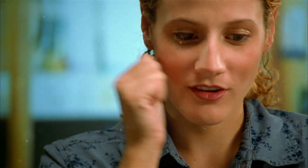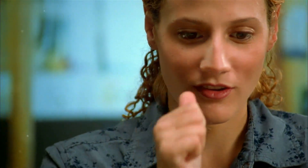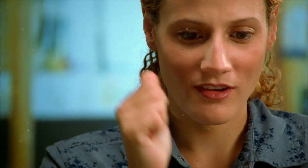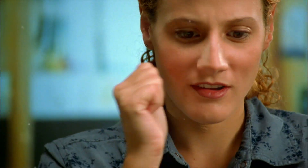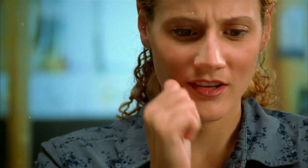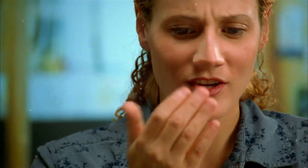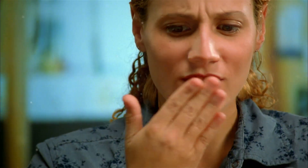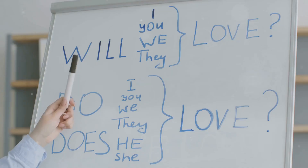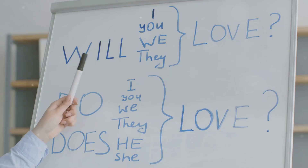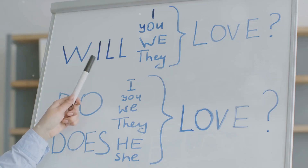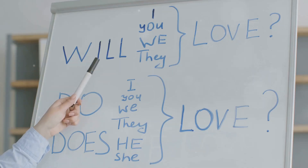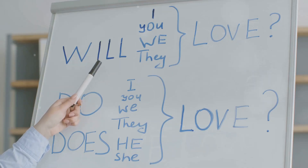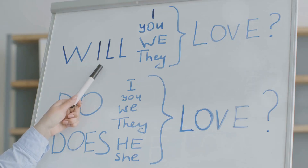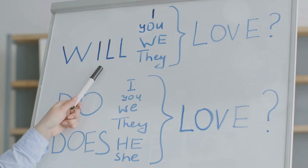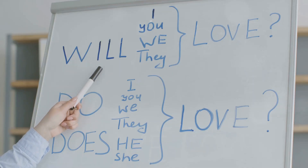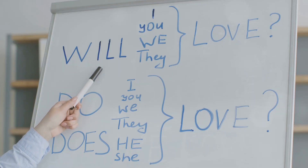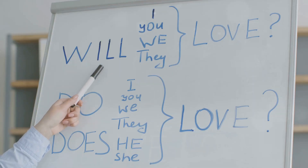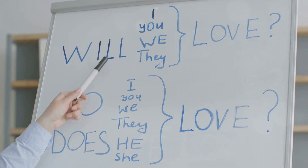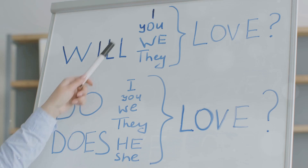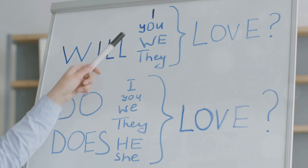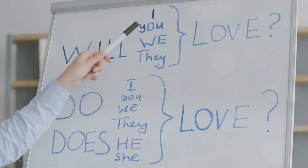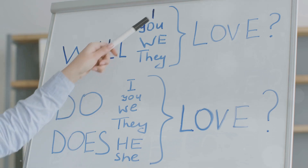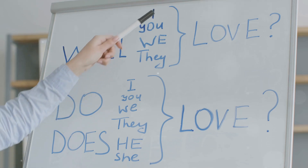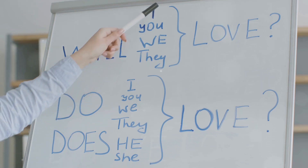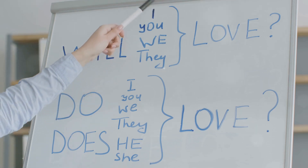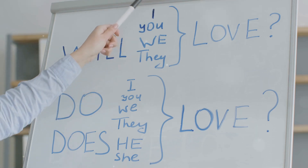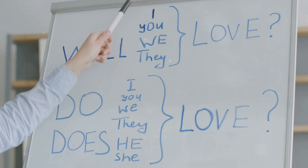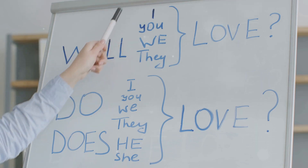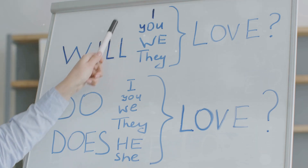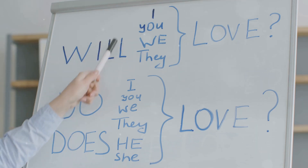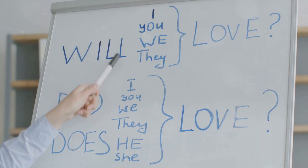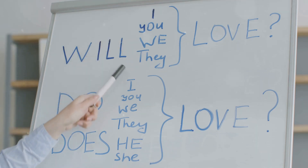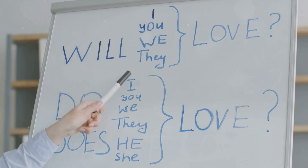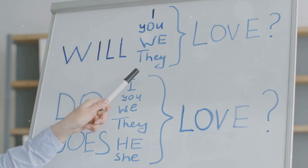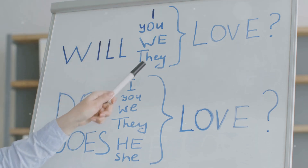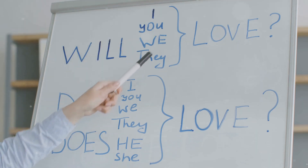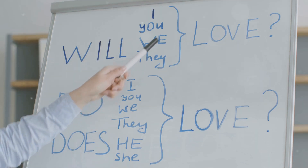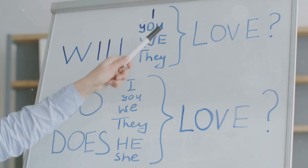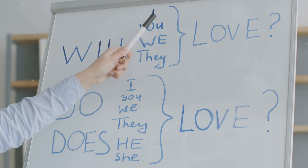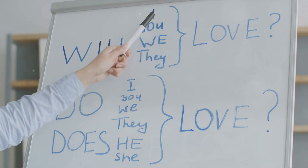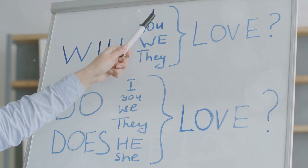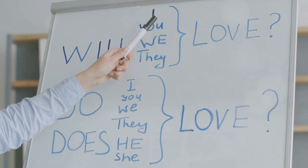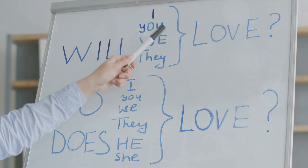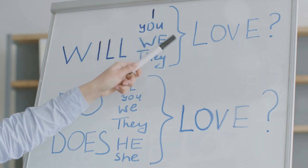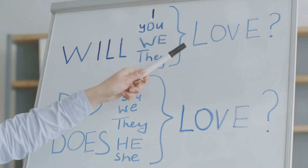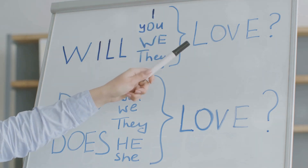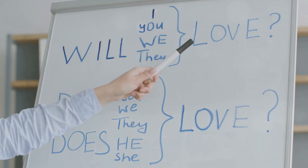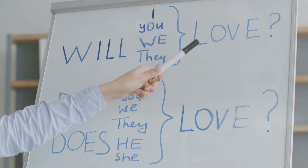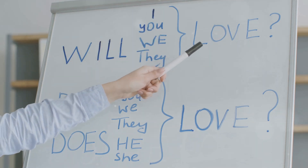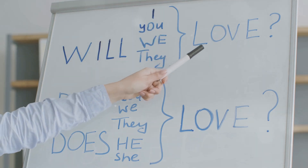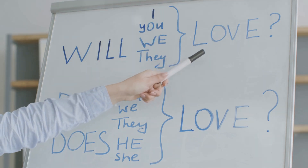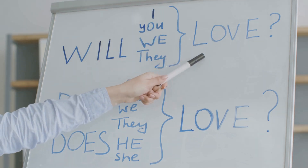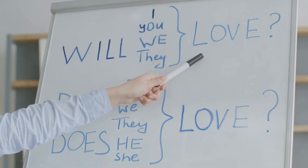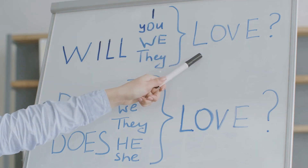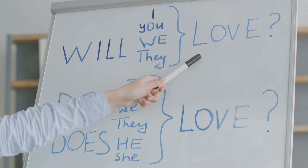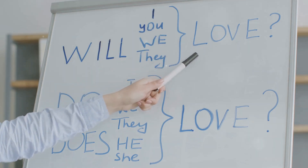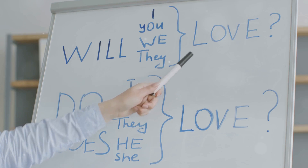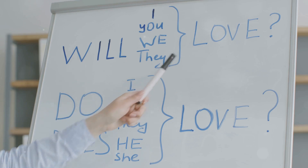misunderstanding. ASL, like spoken languages, has its own unique way of structuring sentences and conveying information. It uses